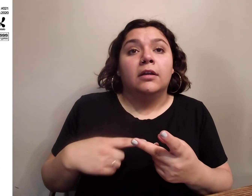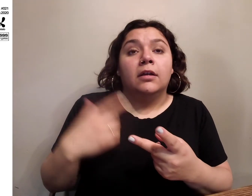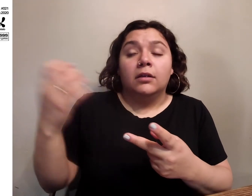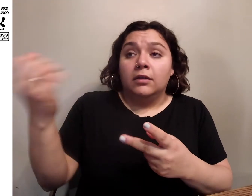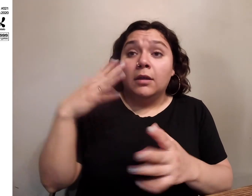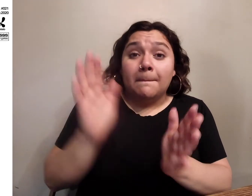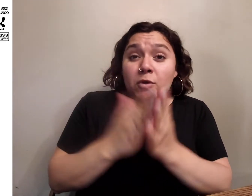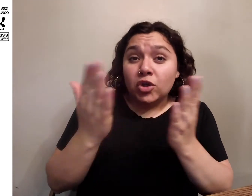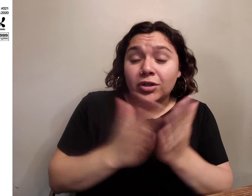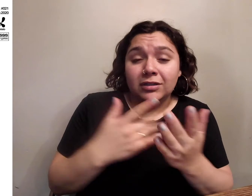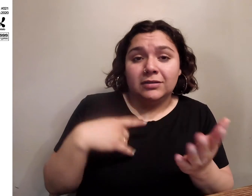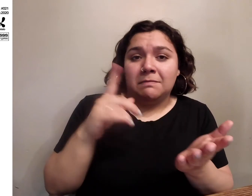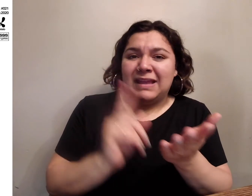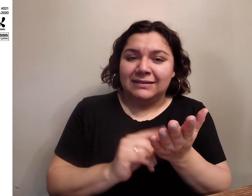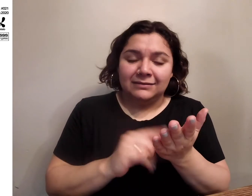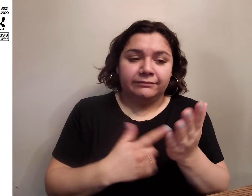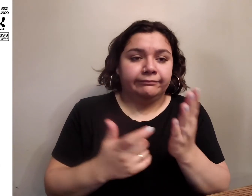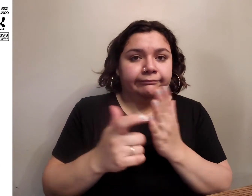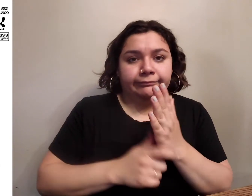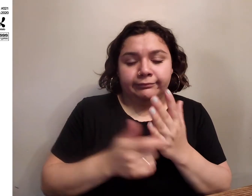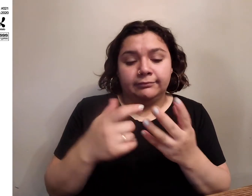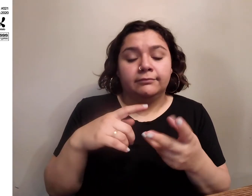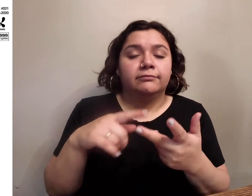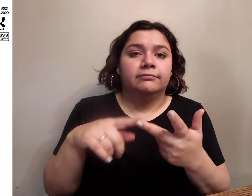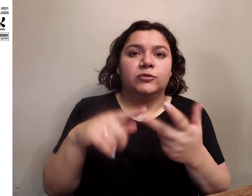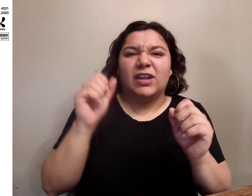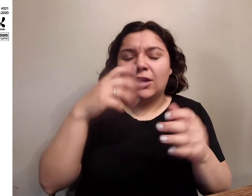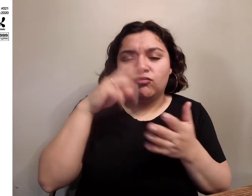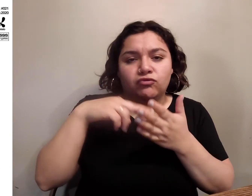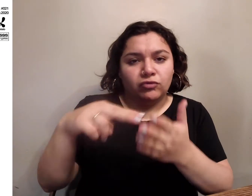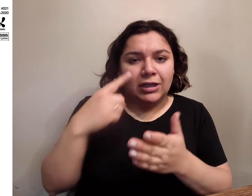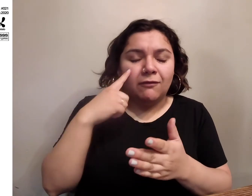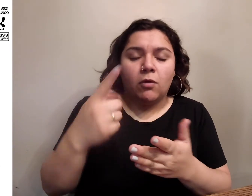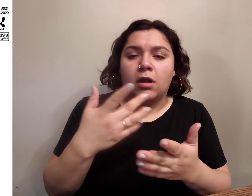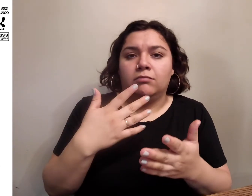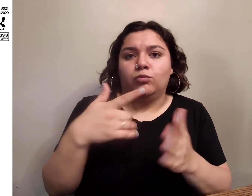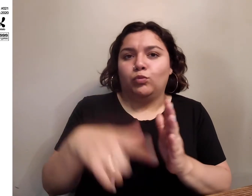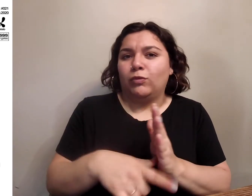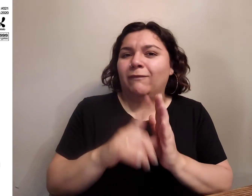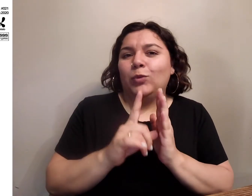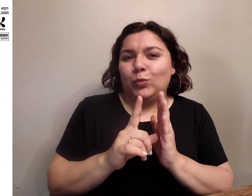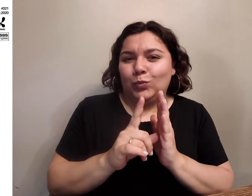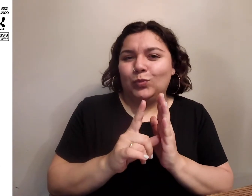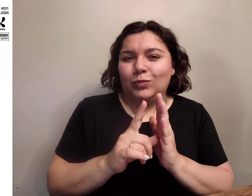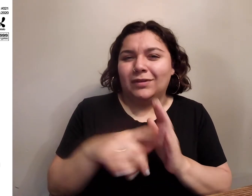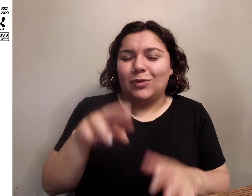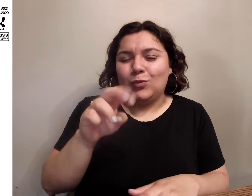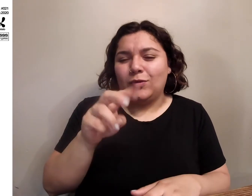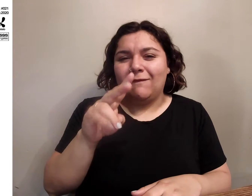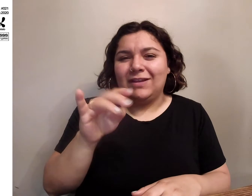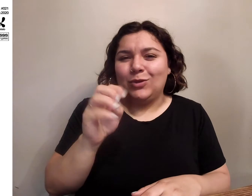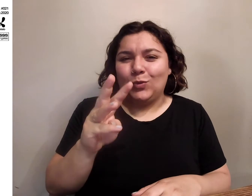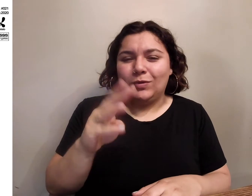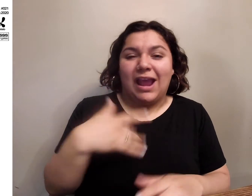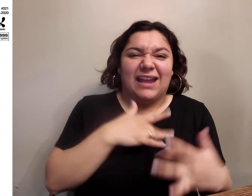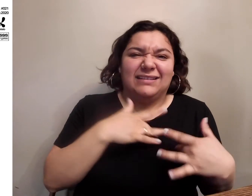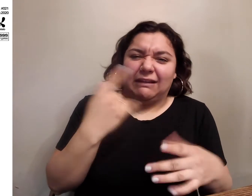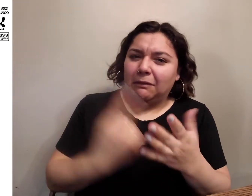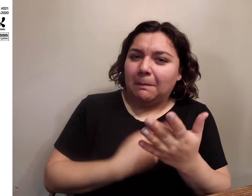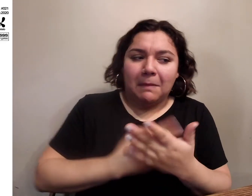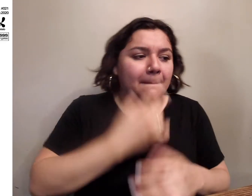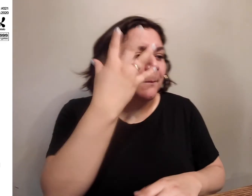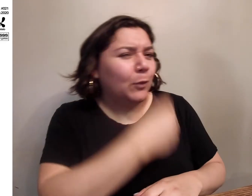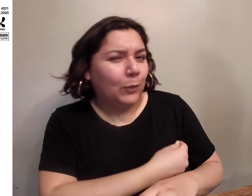books to read for possible reviews. I do that sometimes, of course.